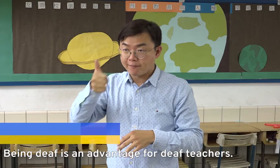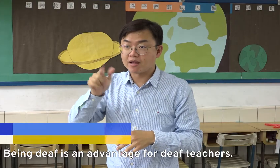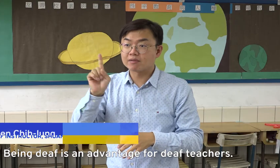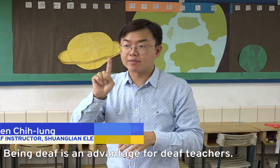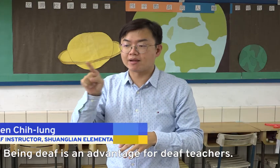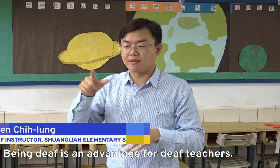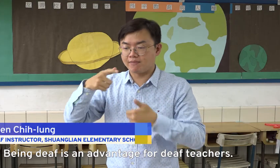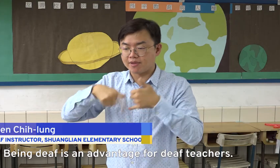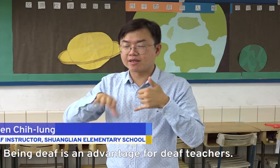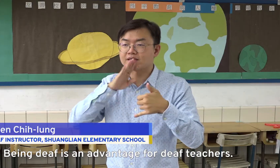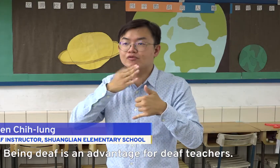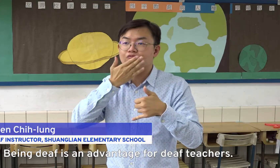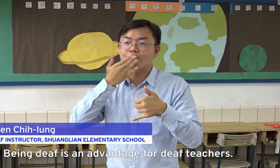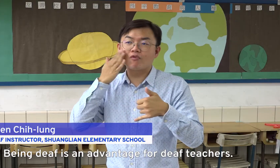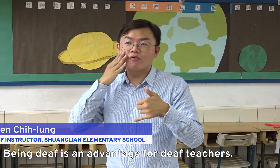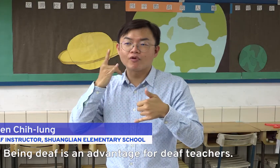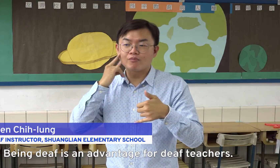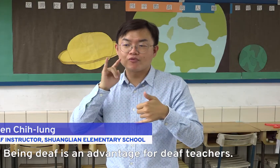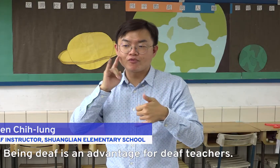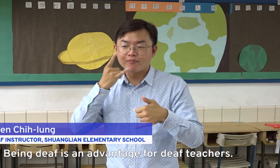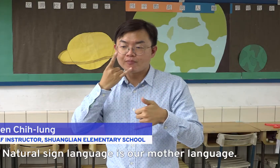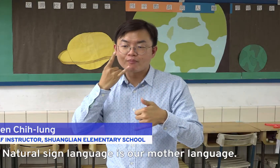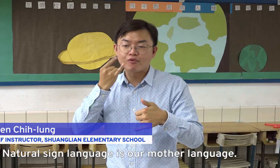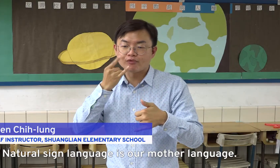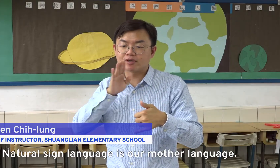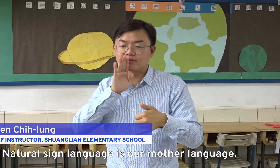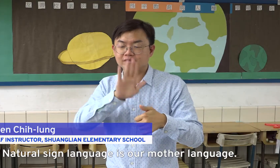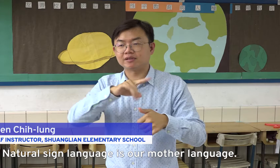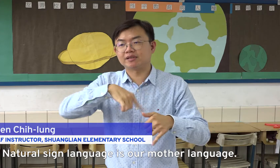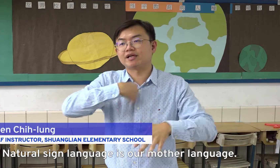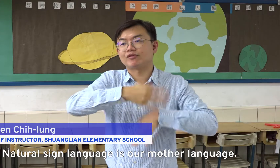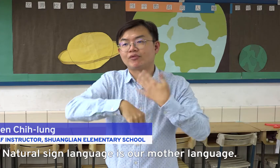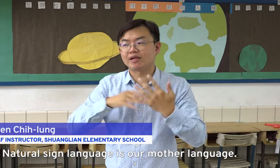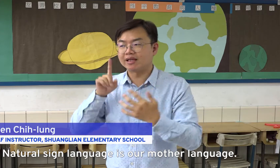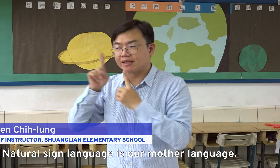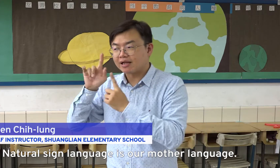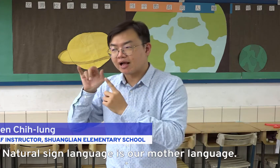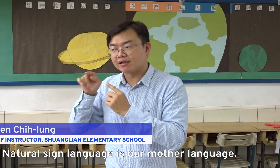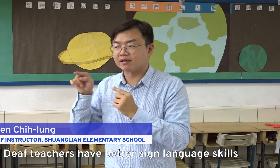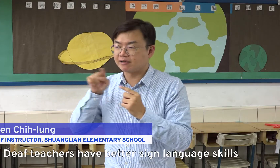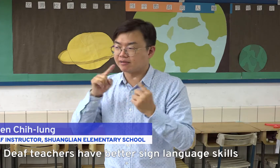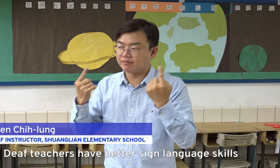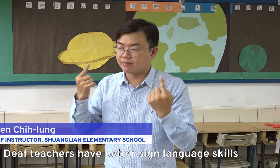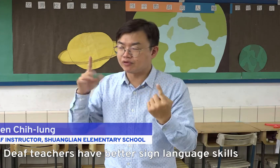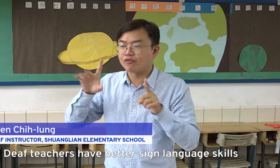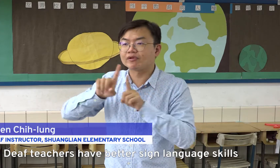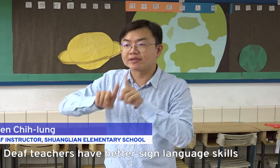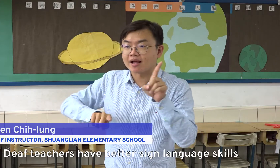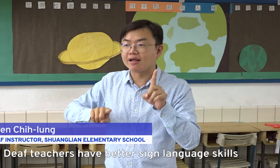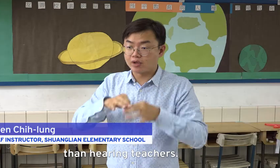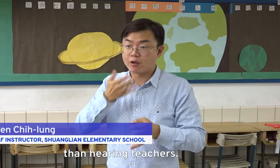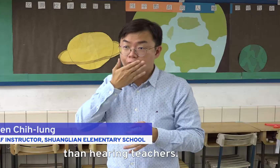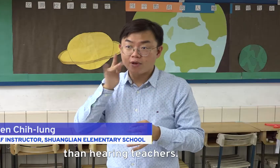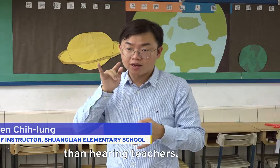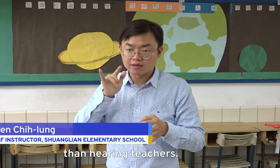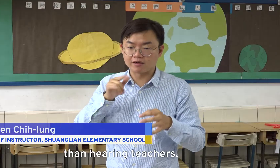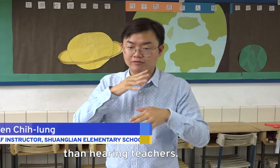is an advantage for the deaf teachers. Natural sign language is our mother language. Deaf teachers have better sign language skills than hearing